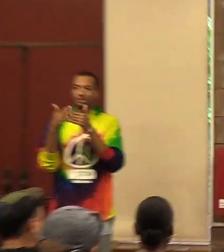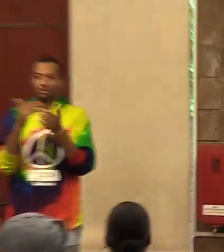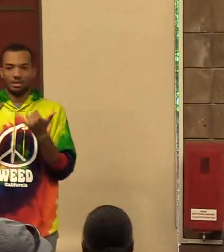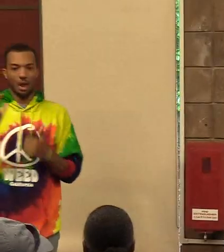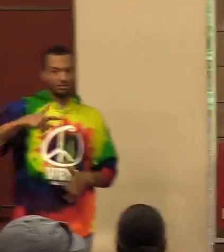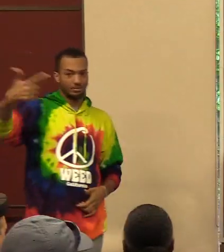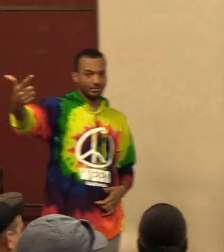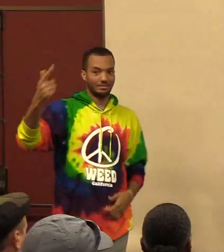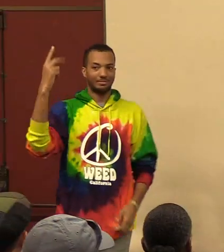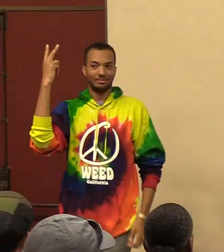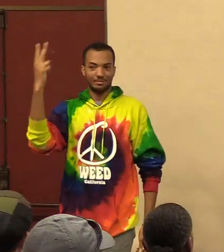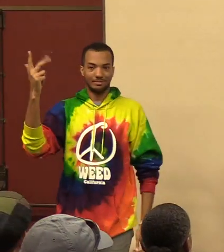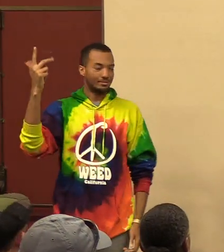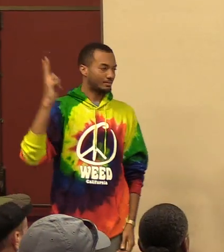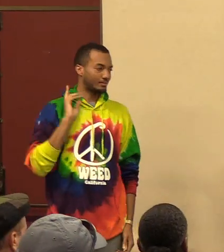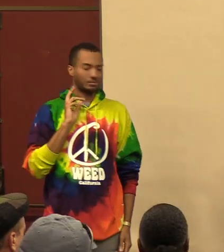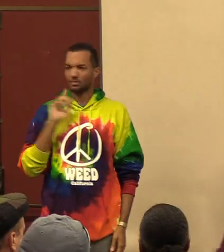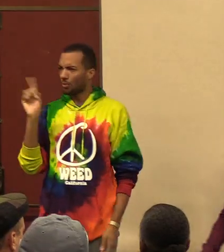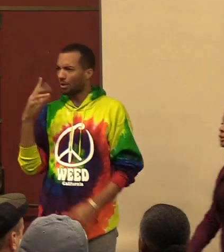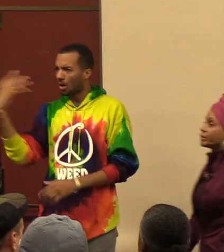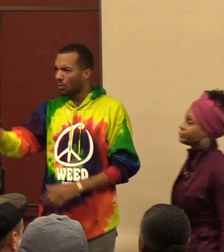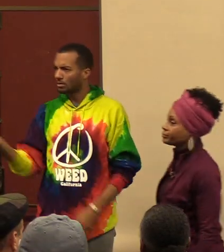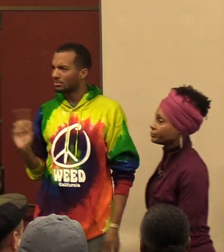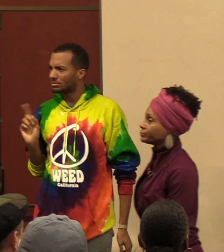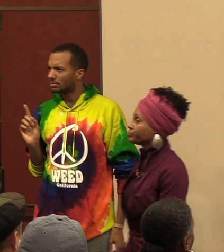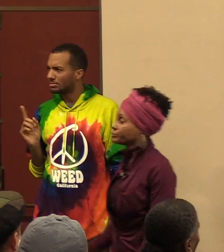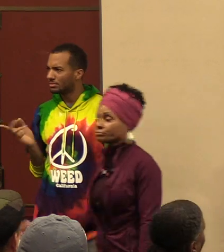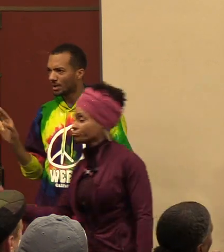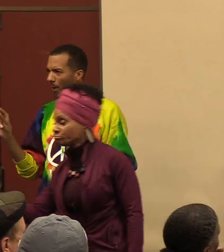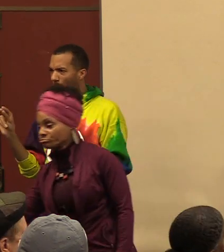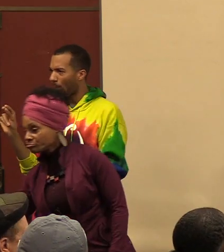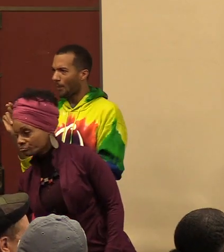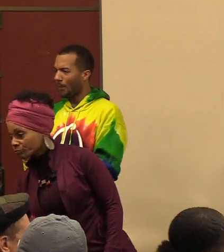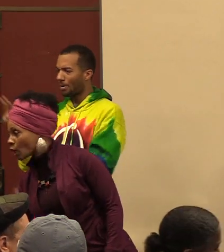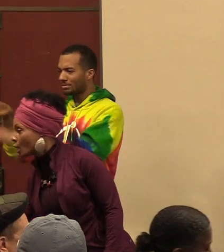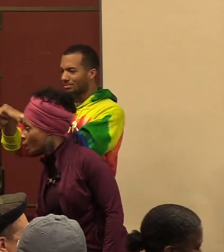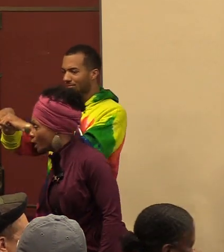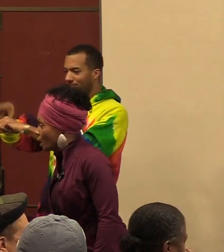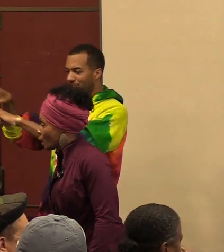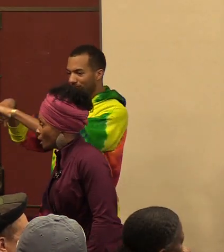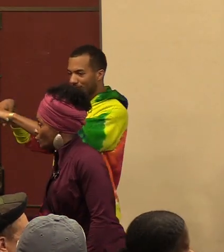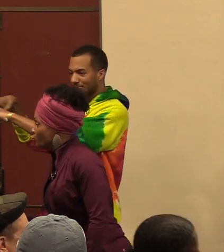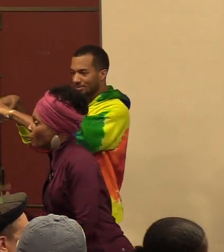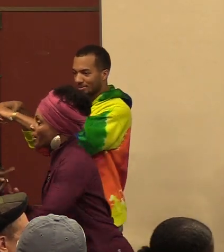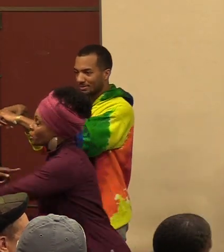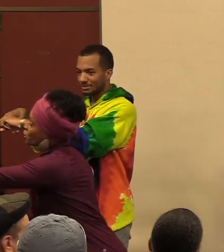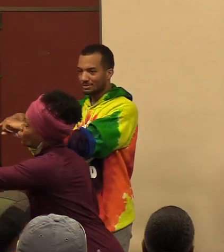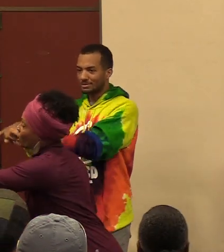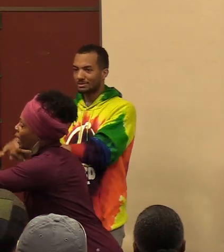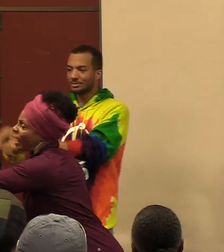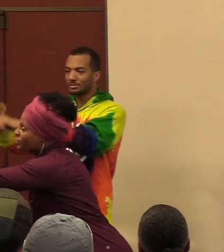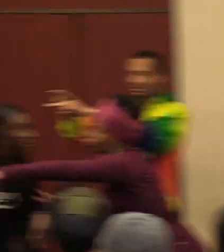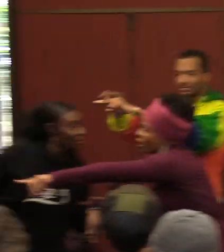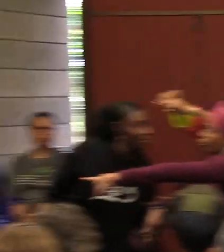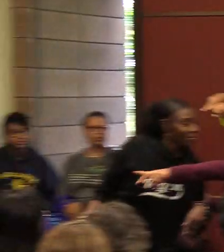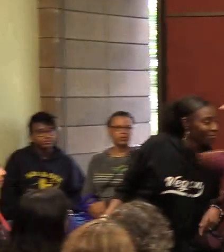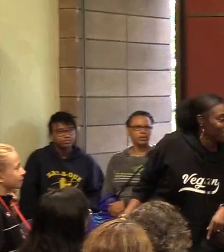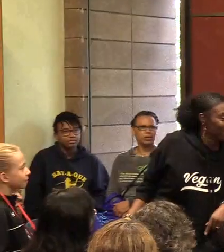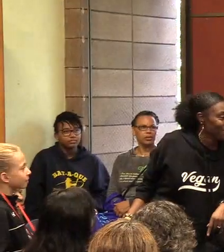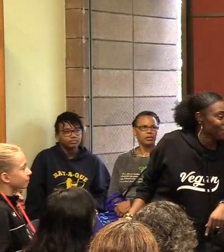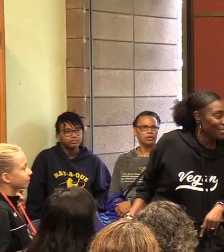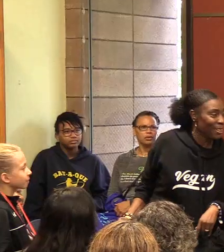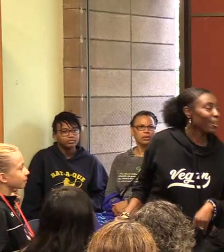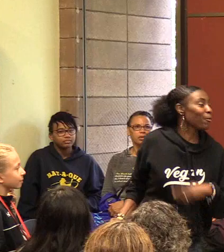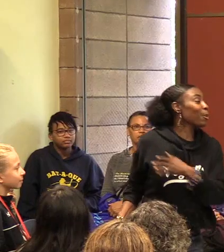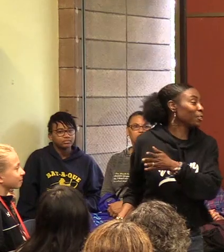turn. Two, three, where y'all going? She's gonna own it. it one. You better sing. That's okay, you better